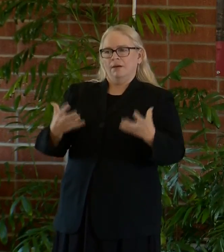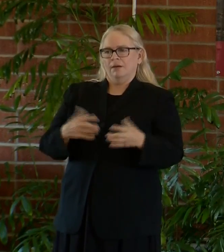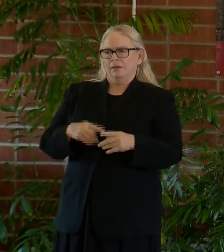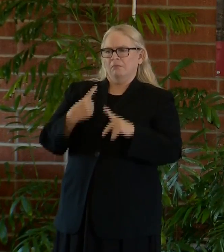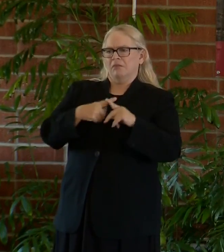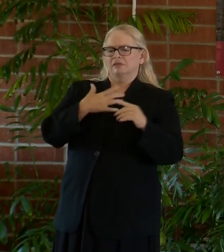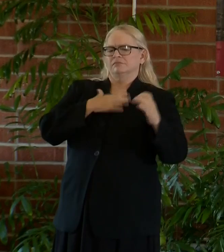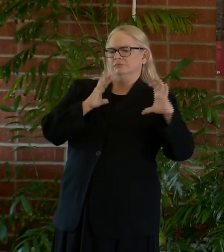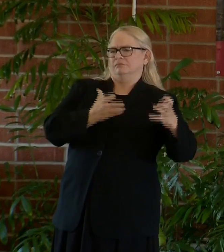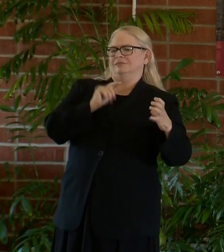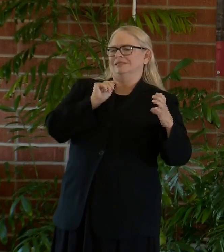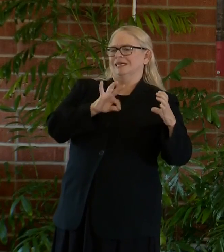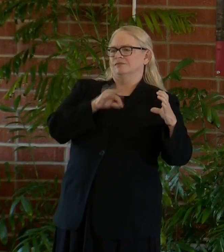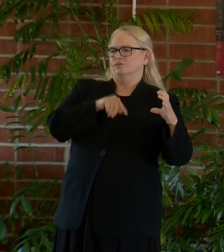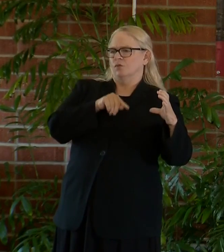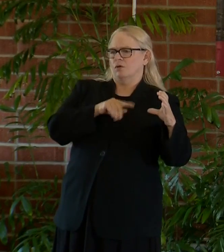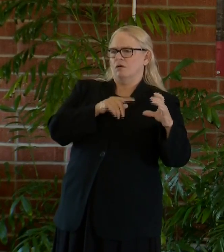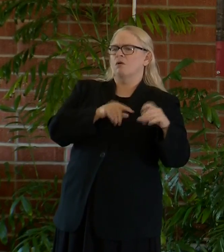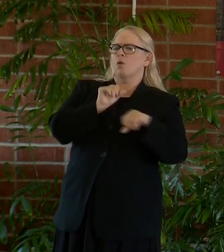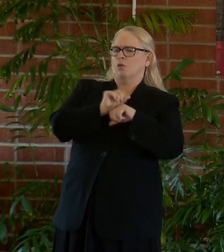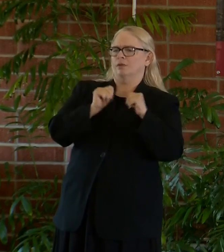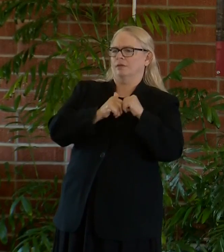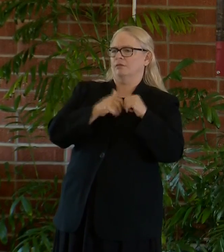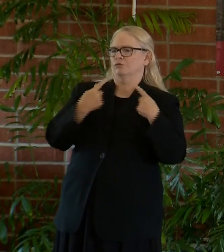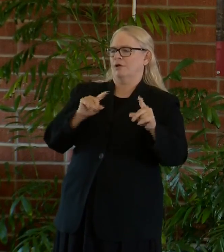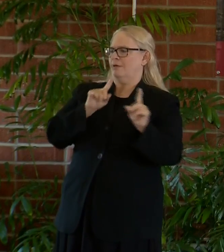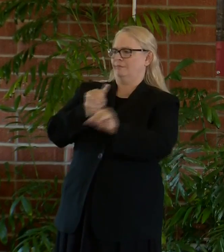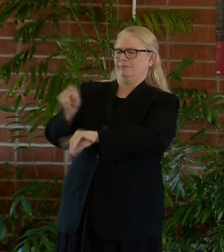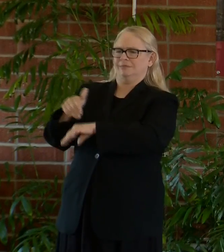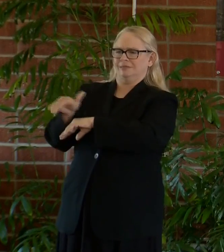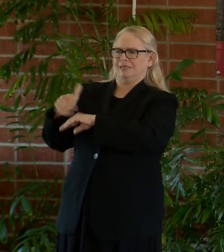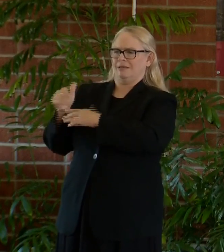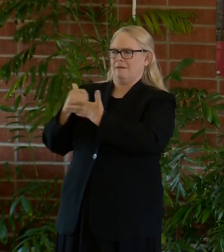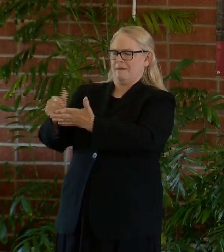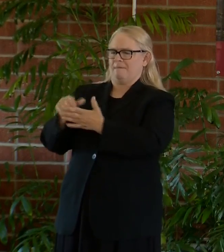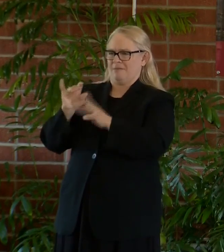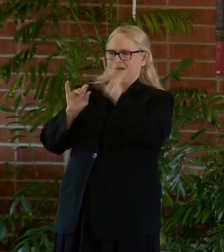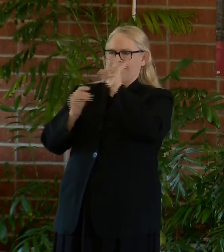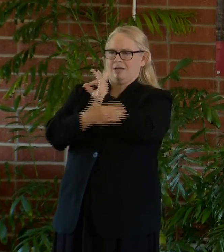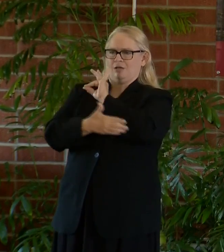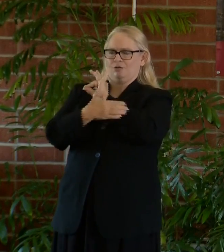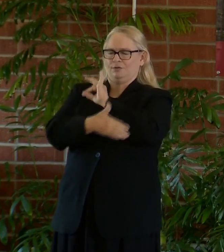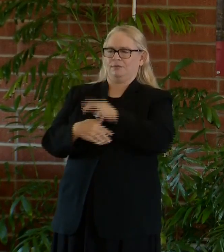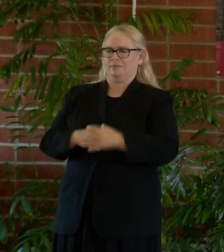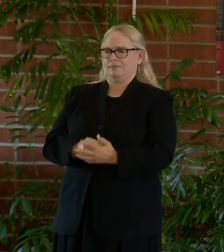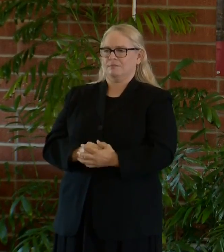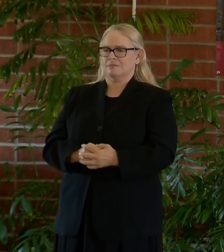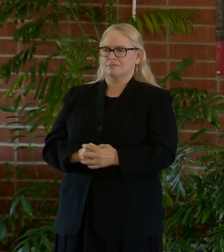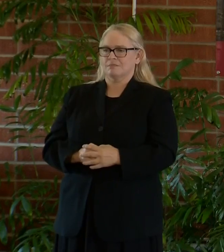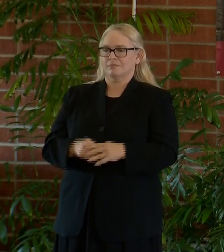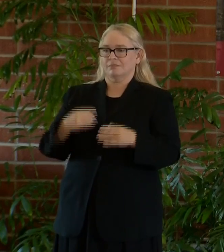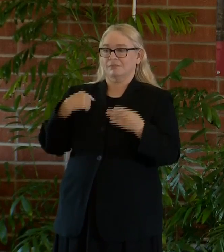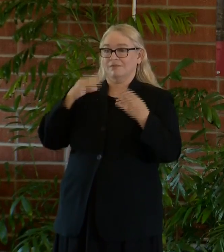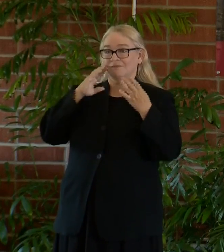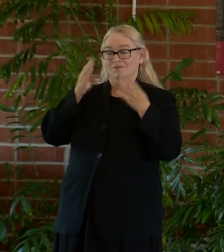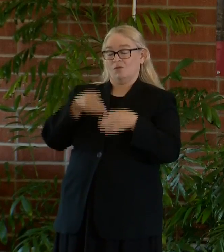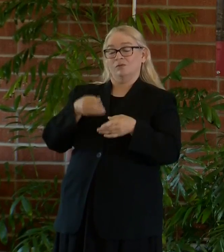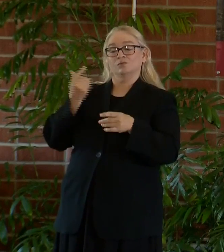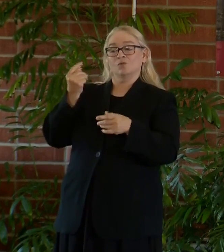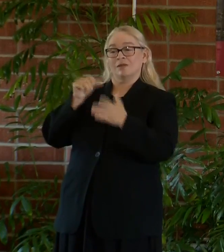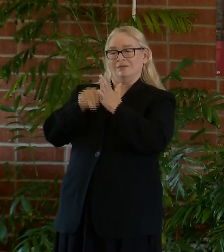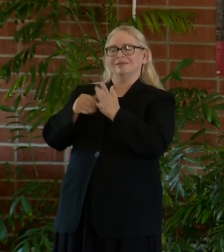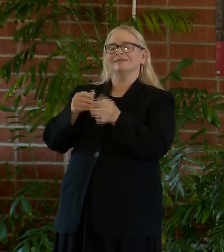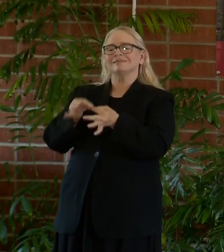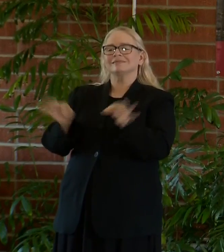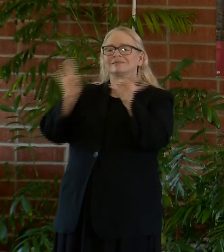just a few moments ago. So, essential workers, a focus that really needs to be